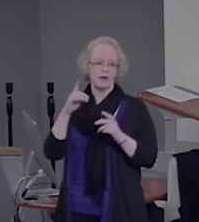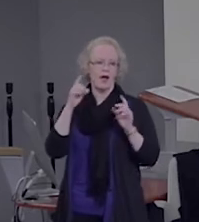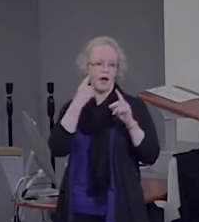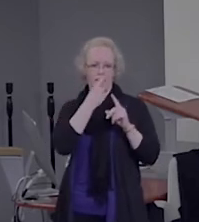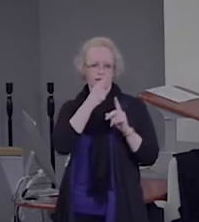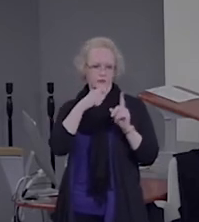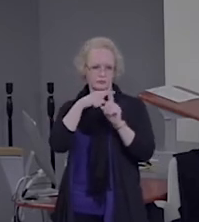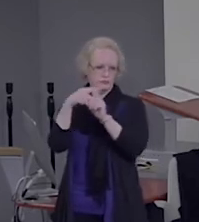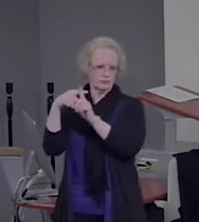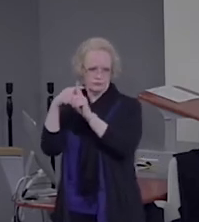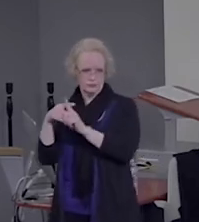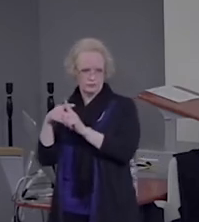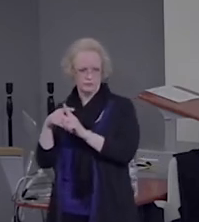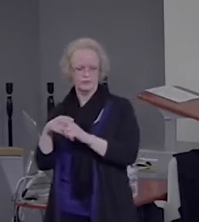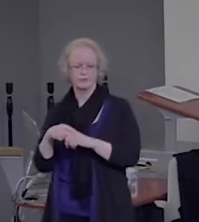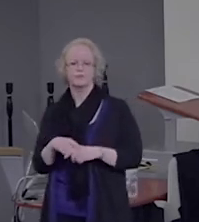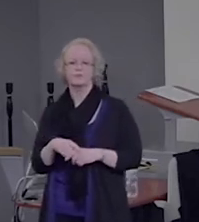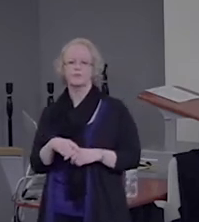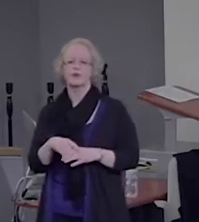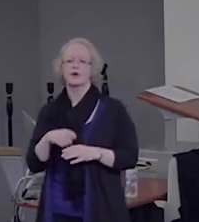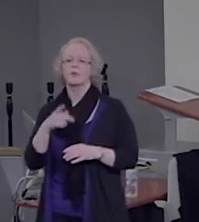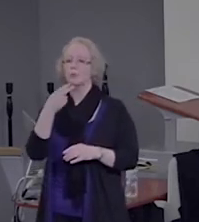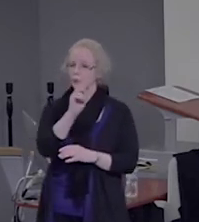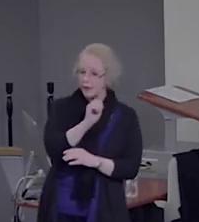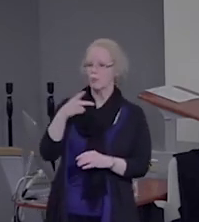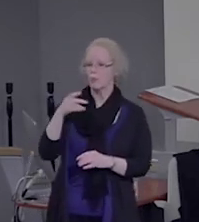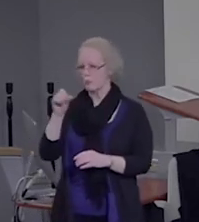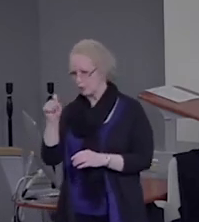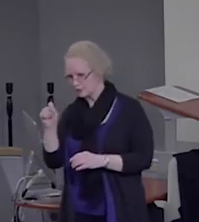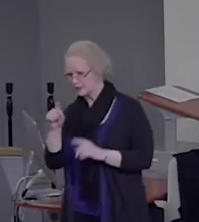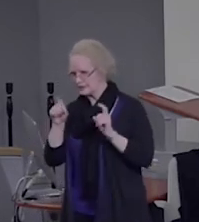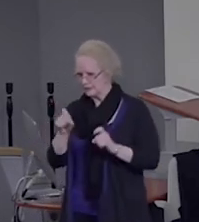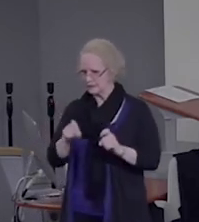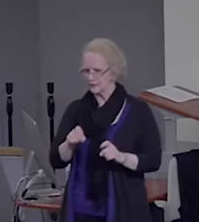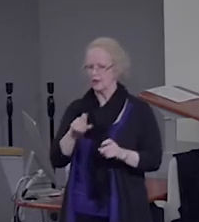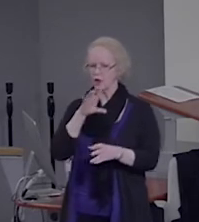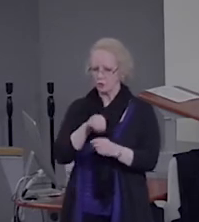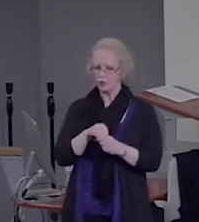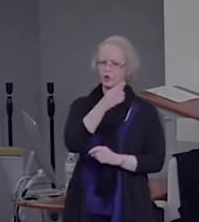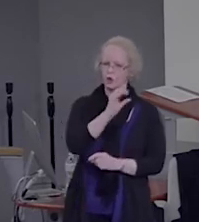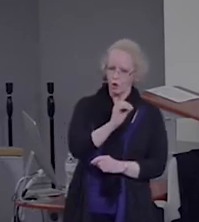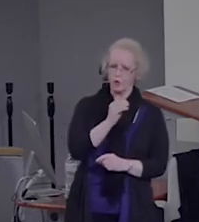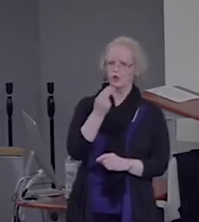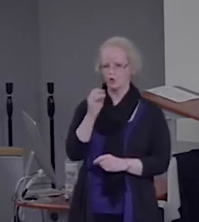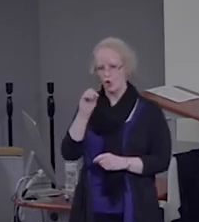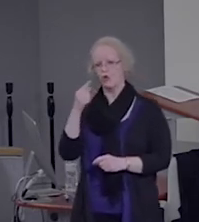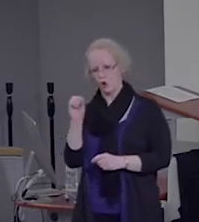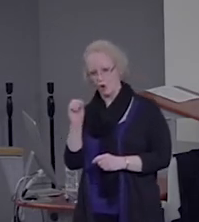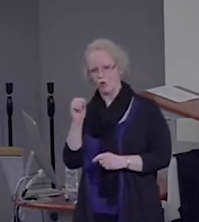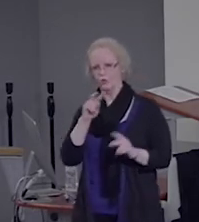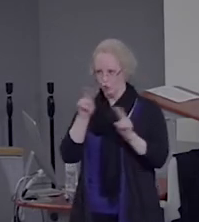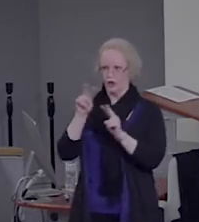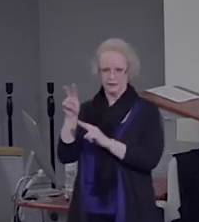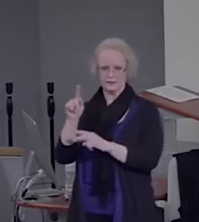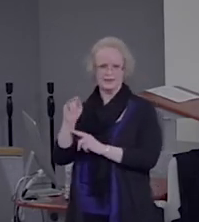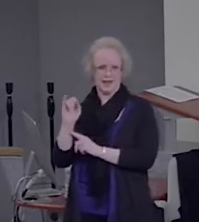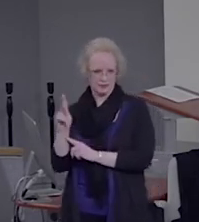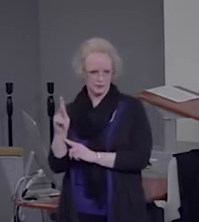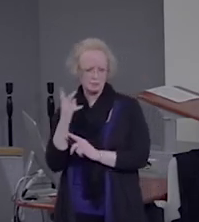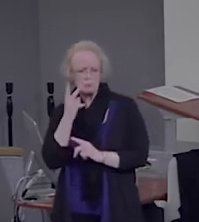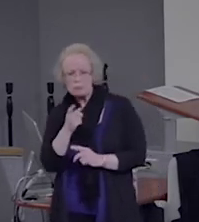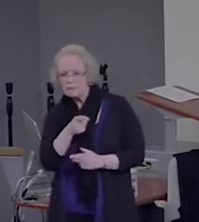so the pre and post test sessions included a go no go looking task designed to assess the infant's